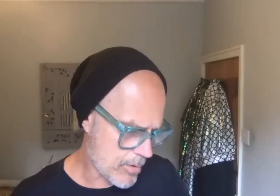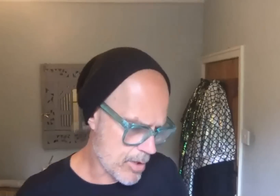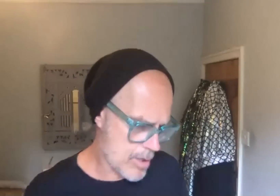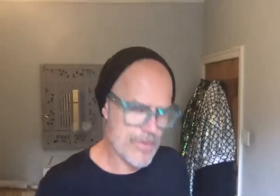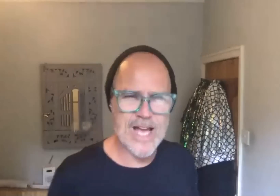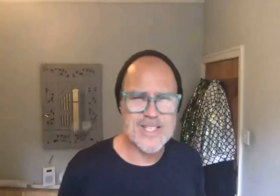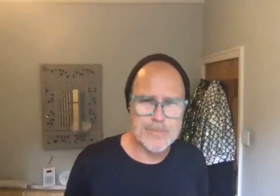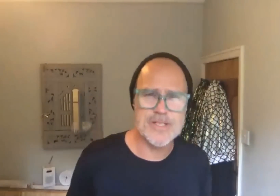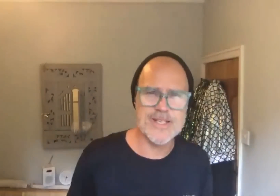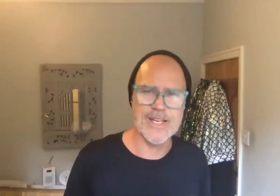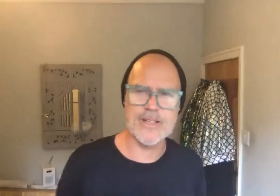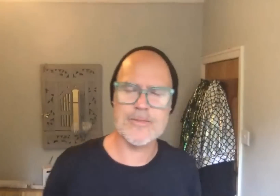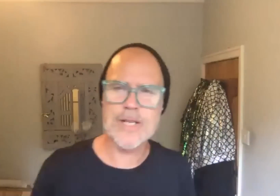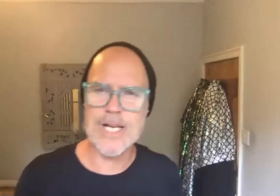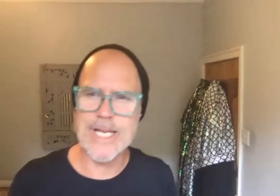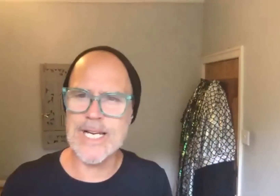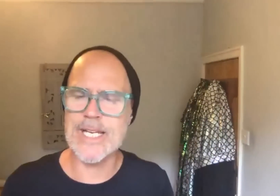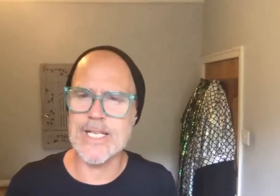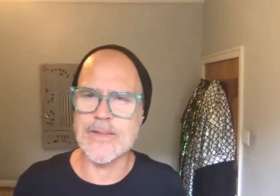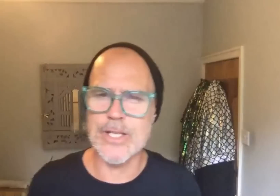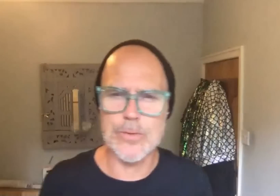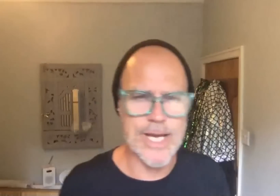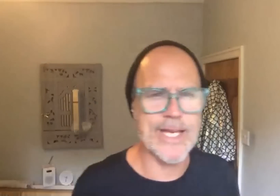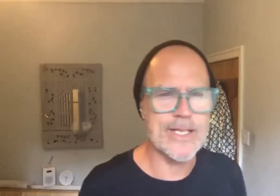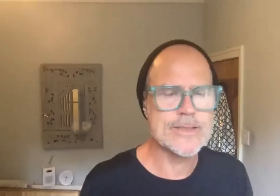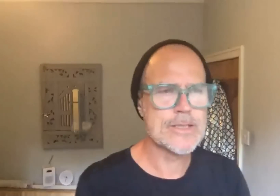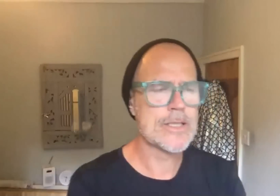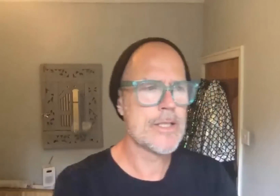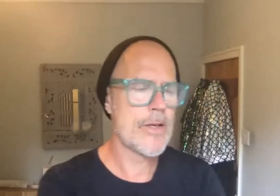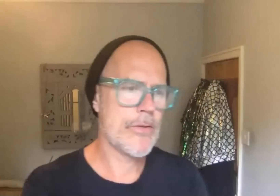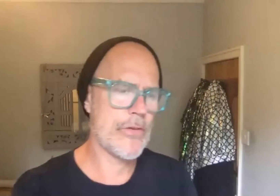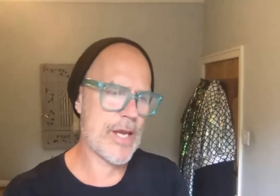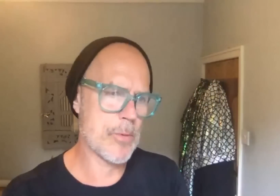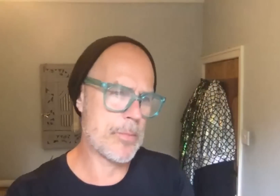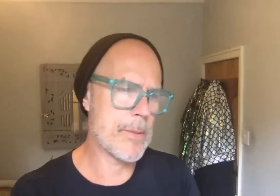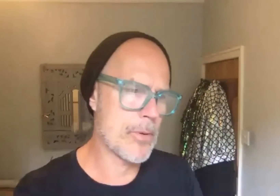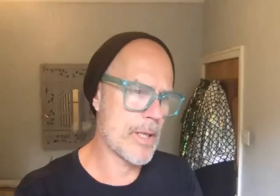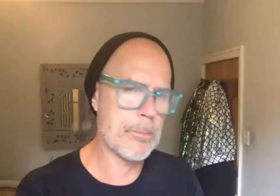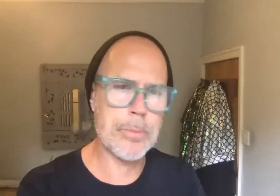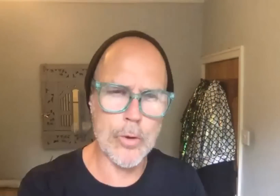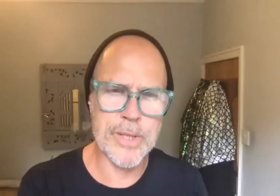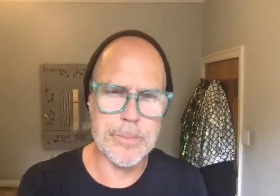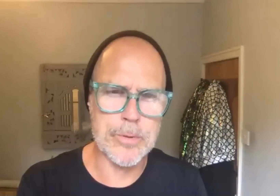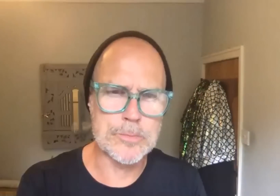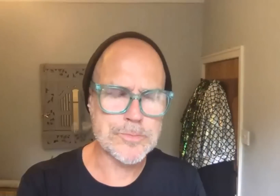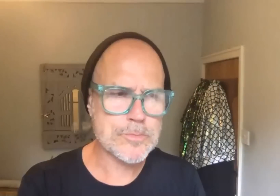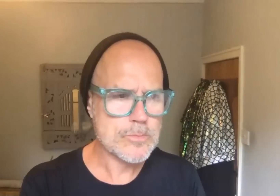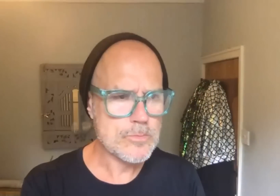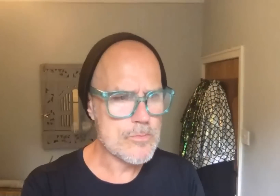Now, that is a mistake. Clearly, in the UK, disabled people and poor